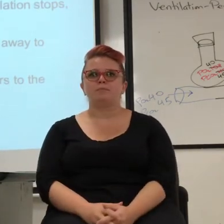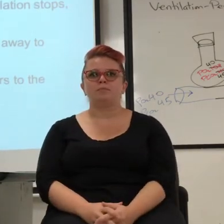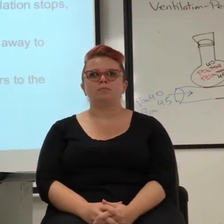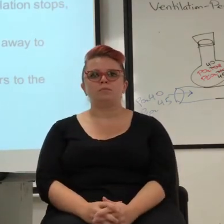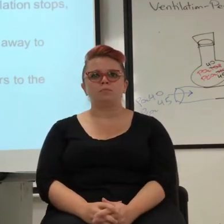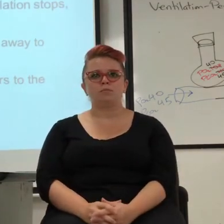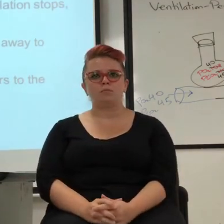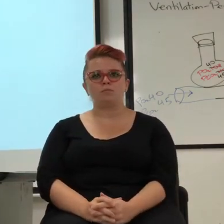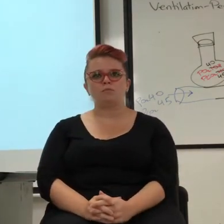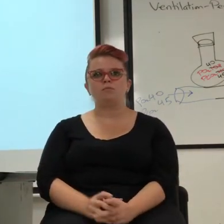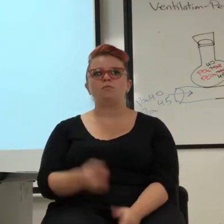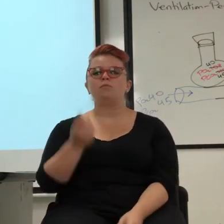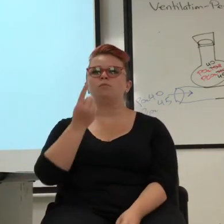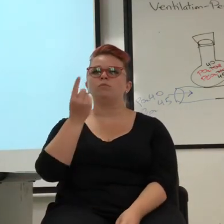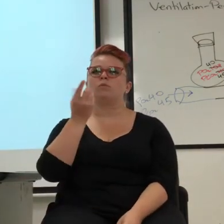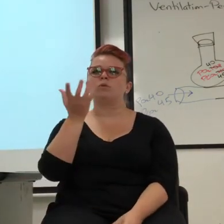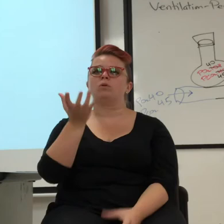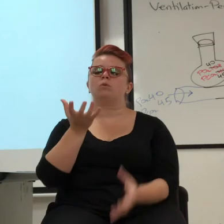We always want